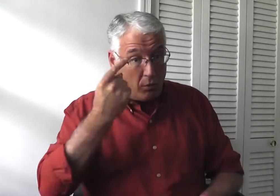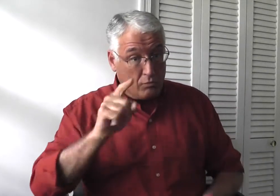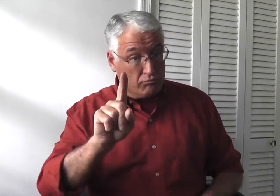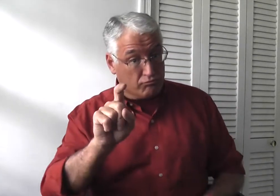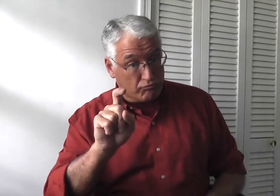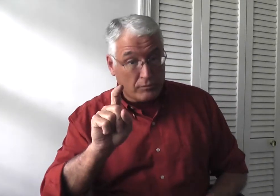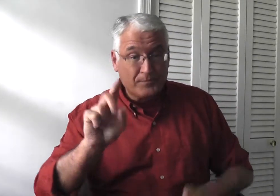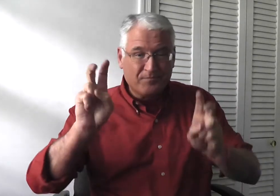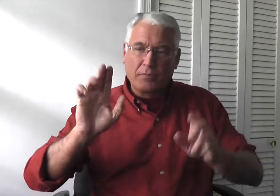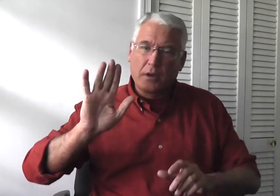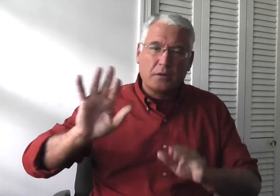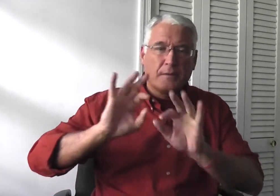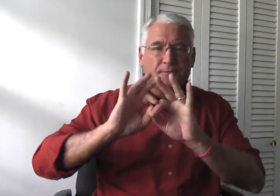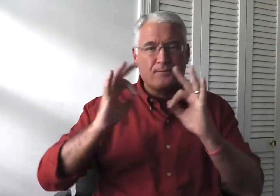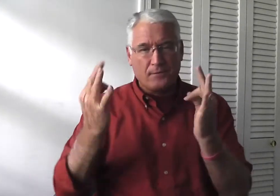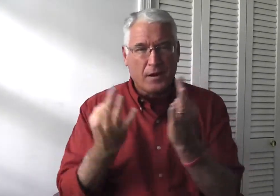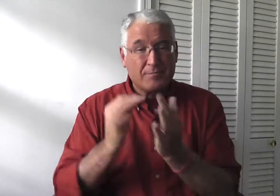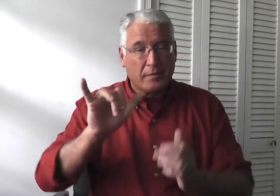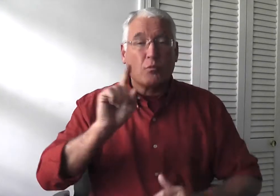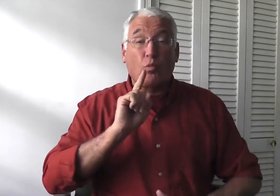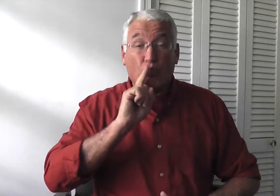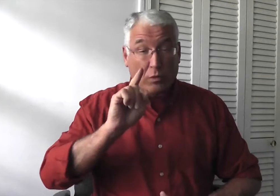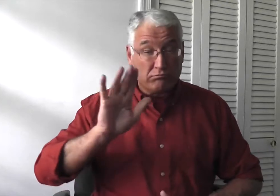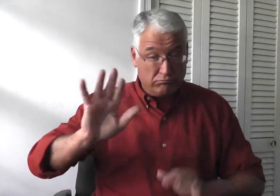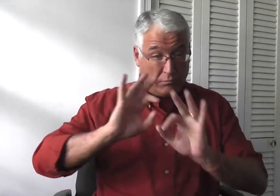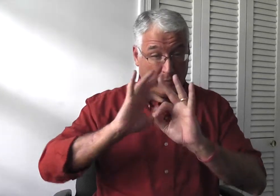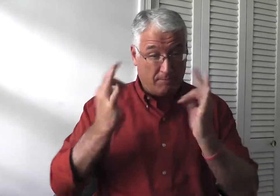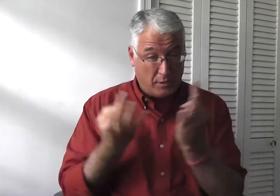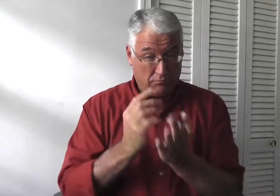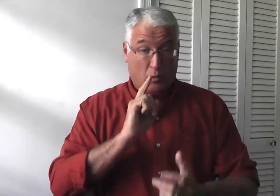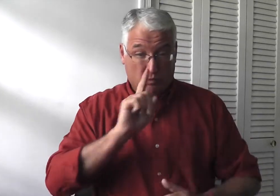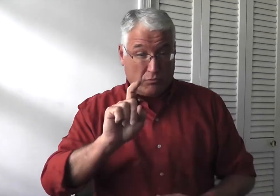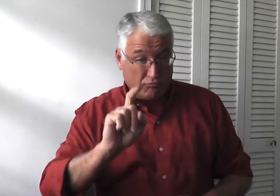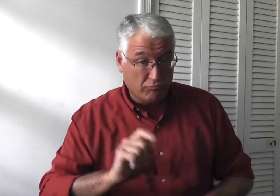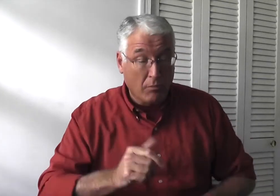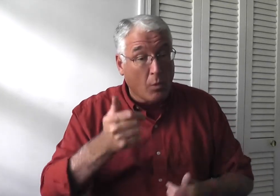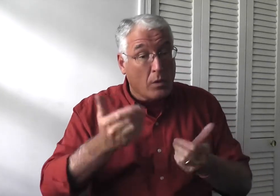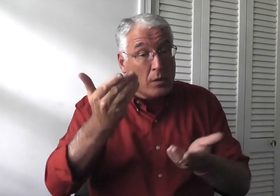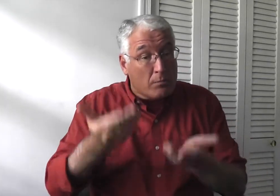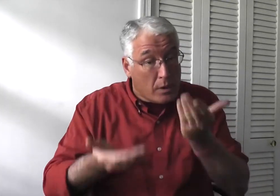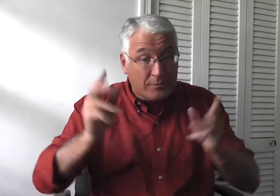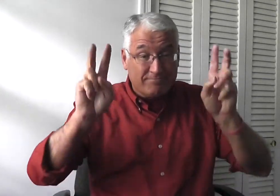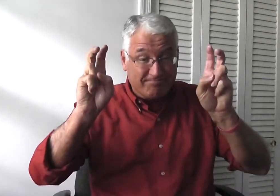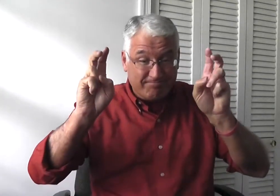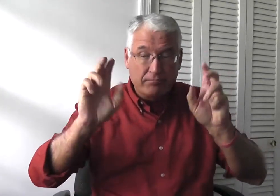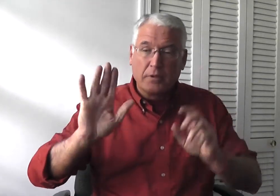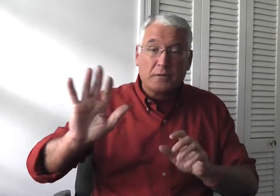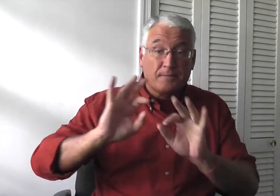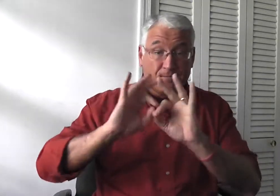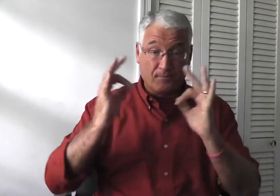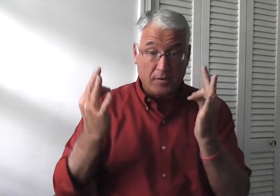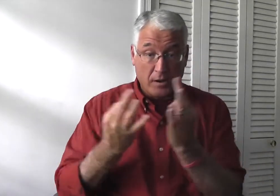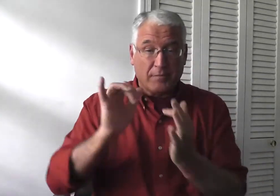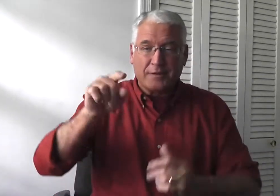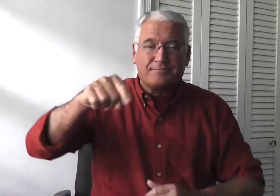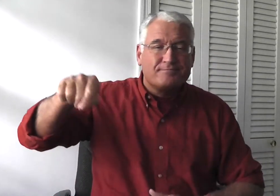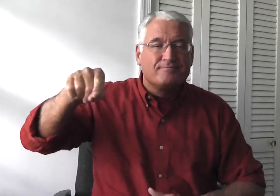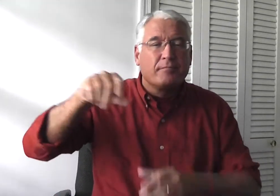There are some people who wonder about that, his family, what it means exactly. Maybe they're